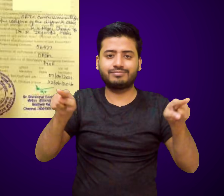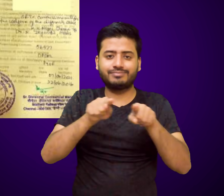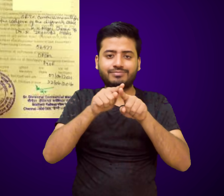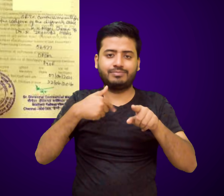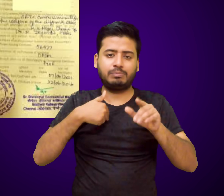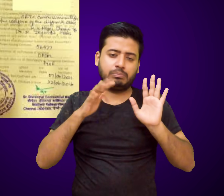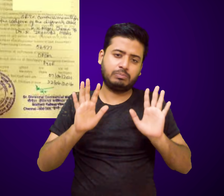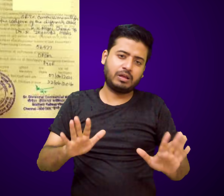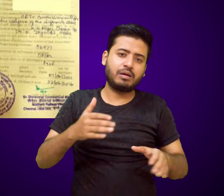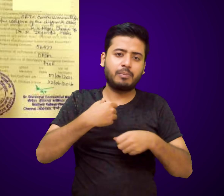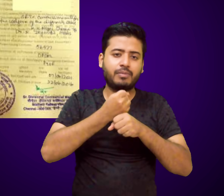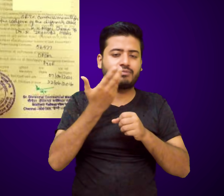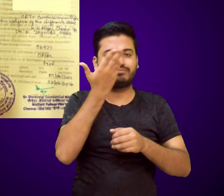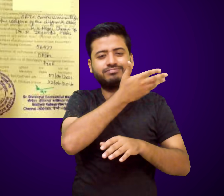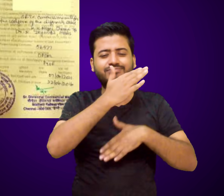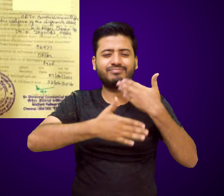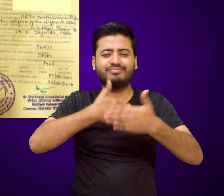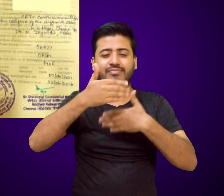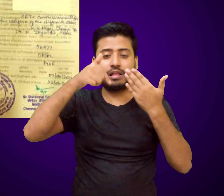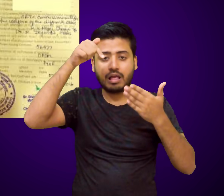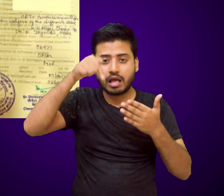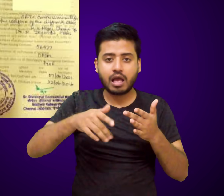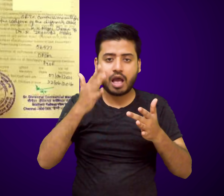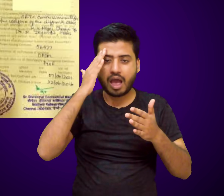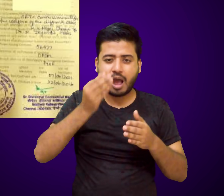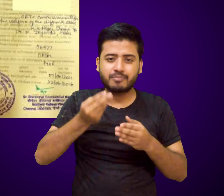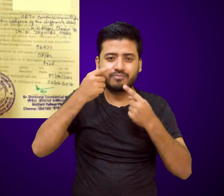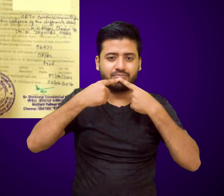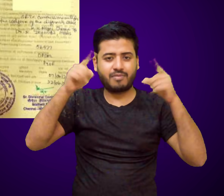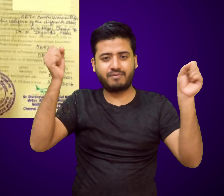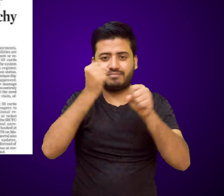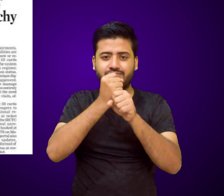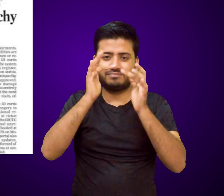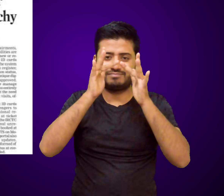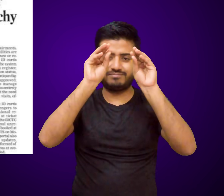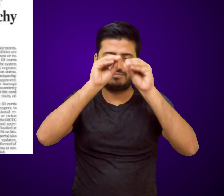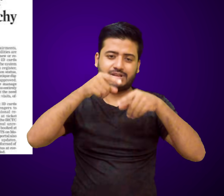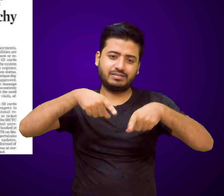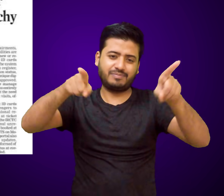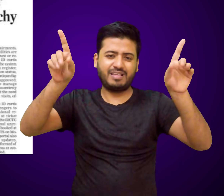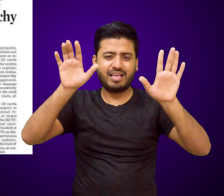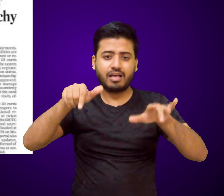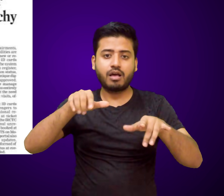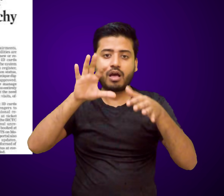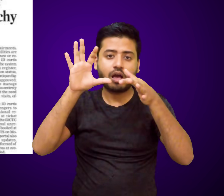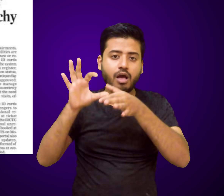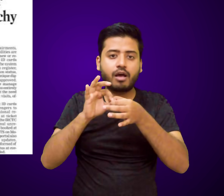counter-issued I-tickets only and typically not available for e-tickets. Fare and class.